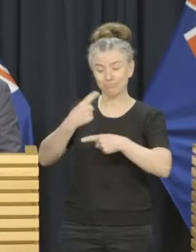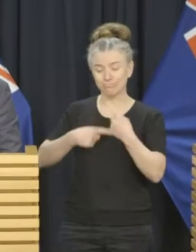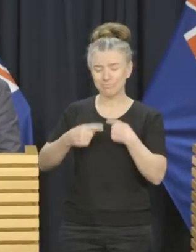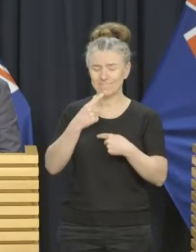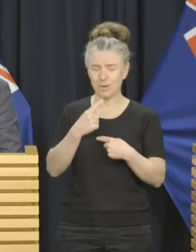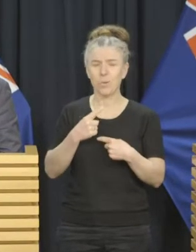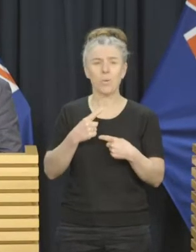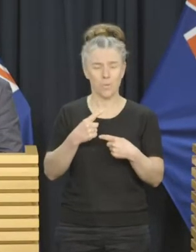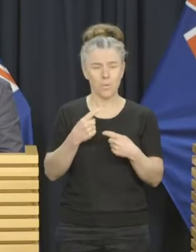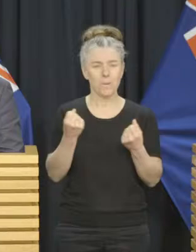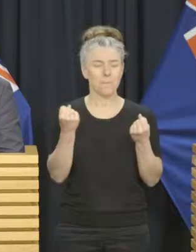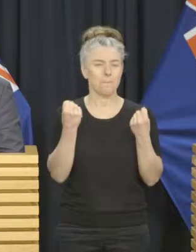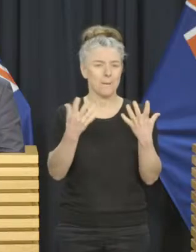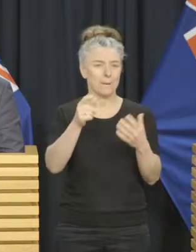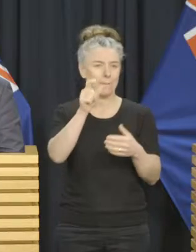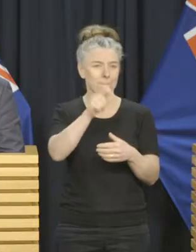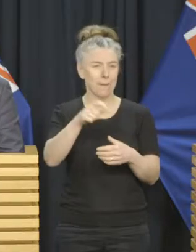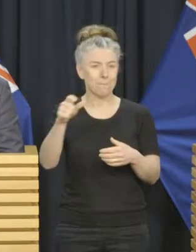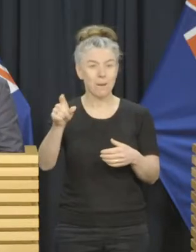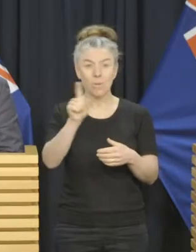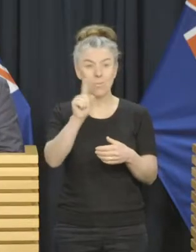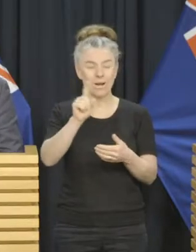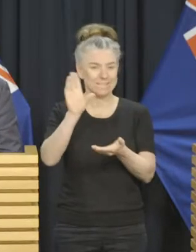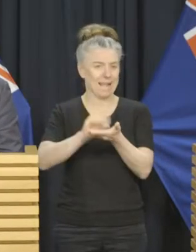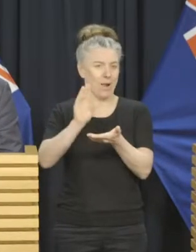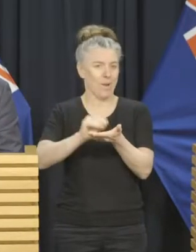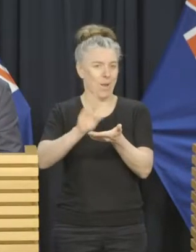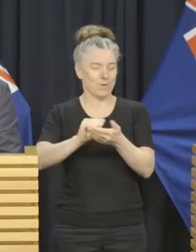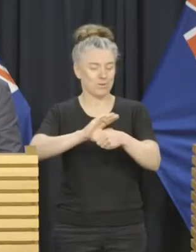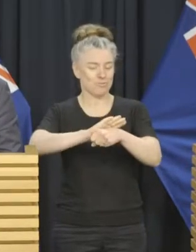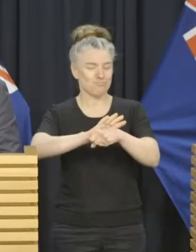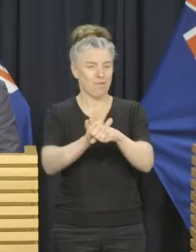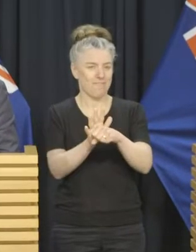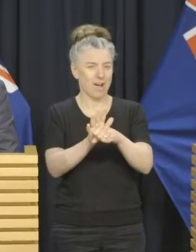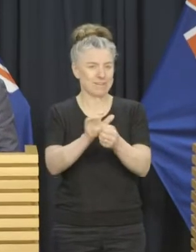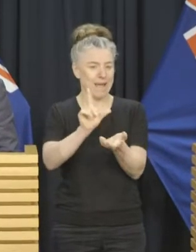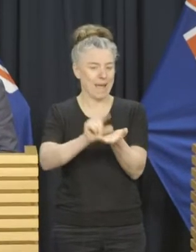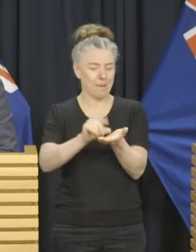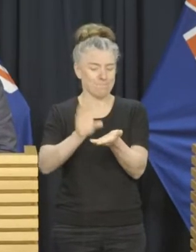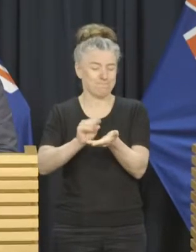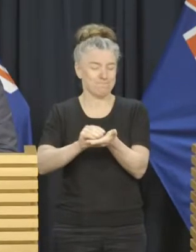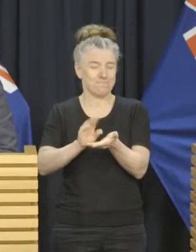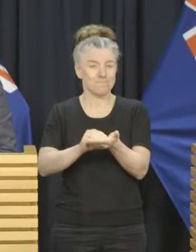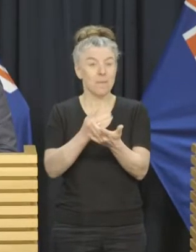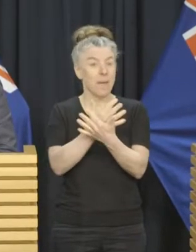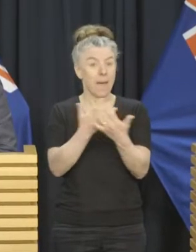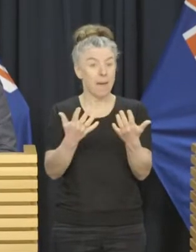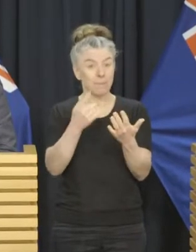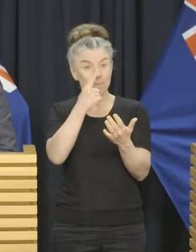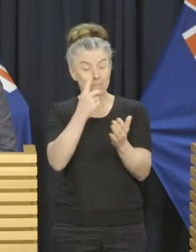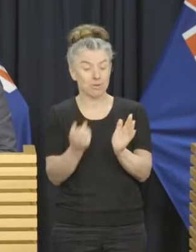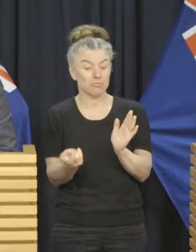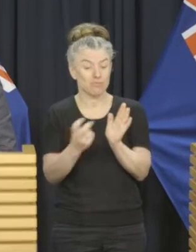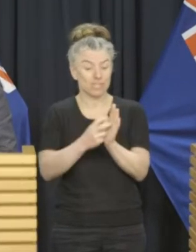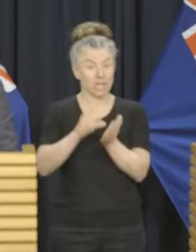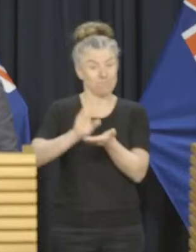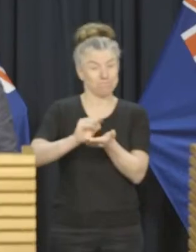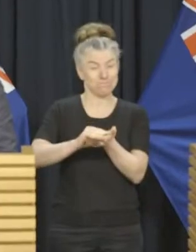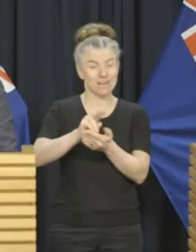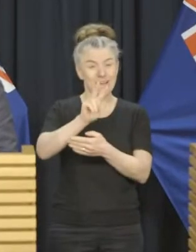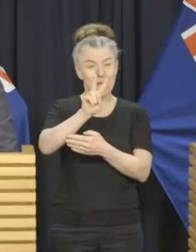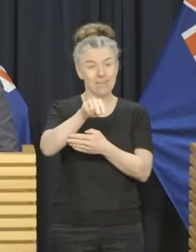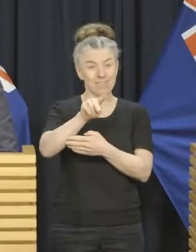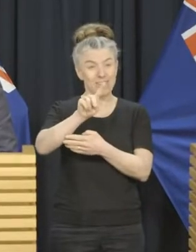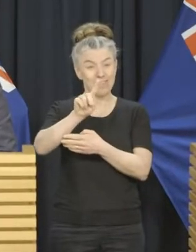of activity on the New Zealand COVID Tracer app overnight. 11,000 new registrations overnight, so if we keep